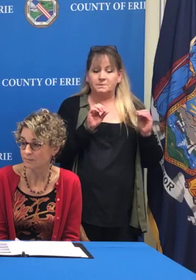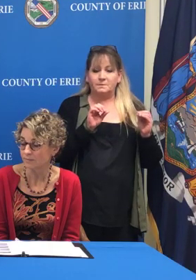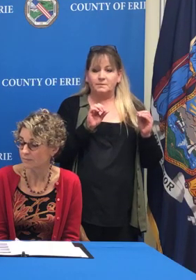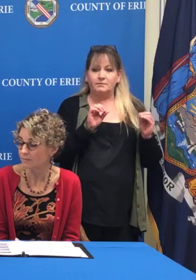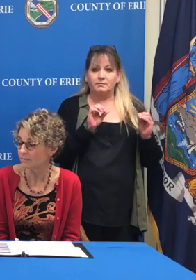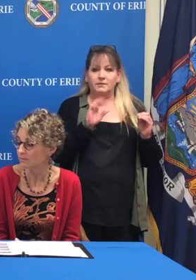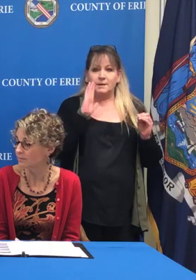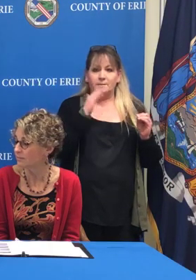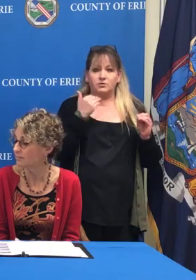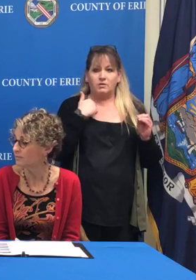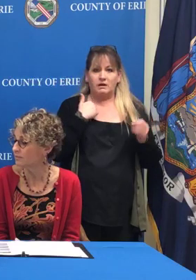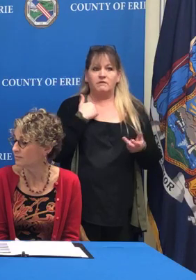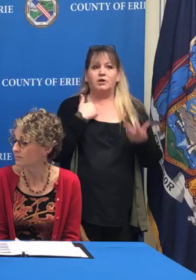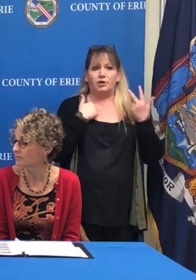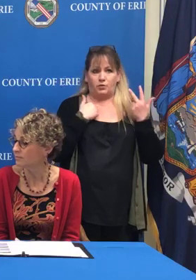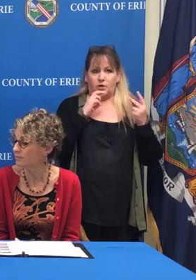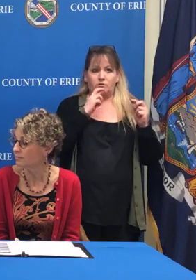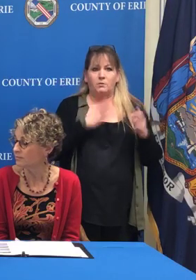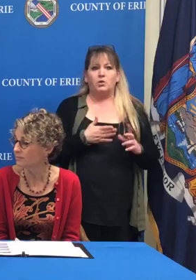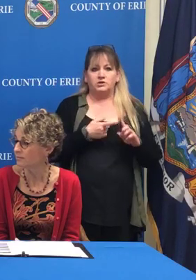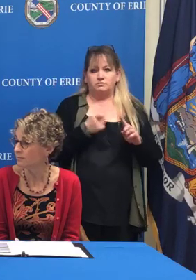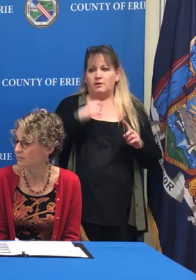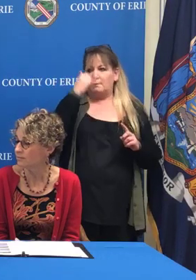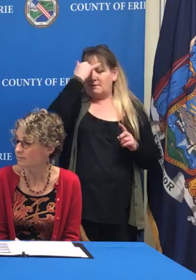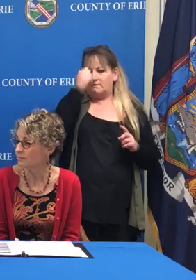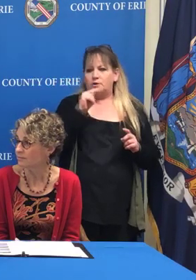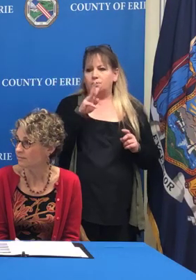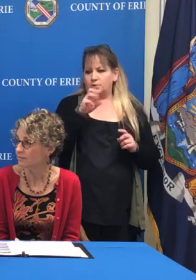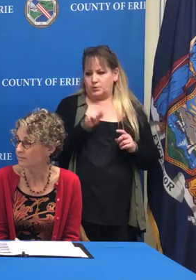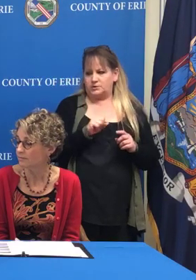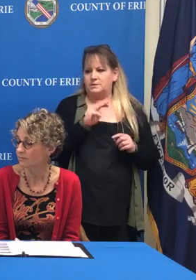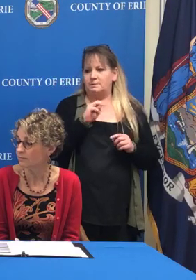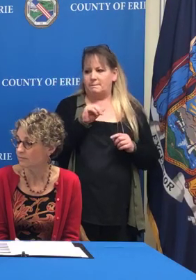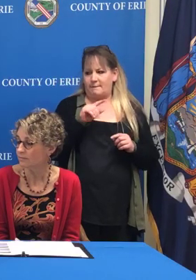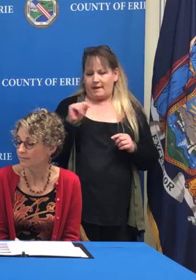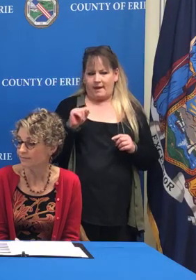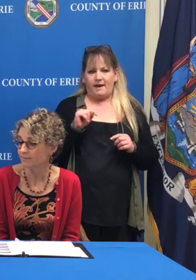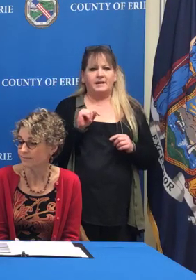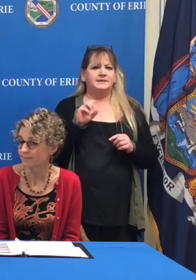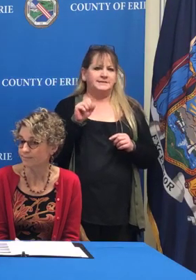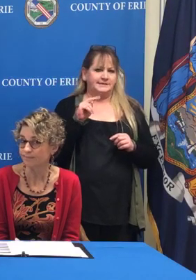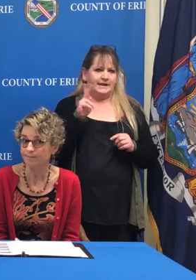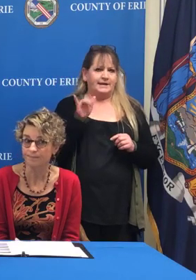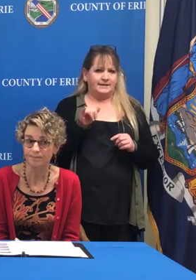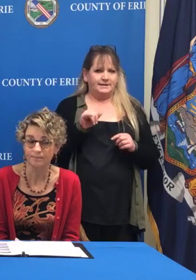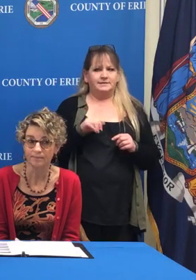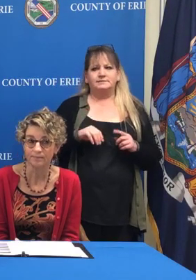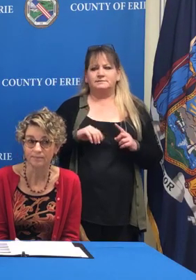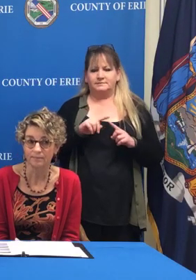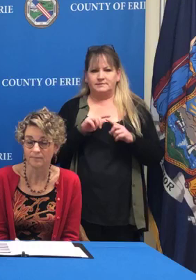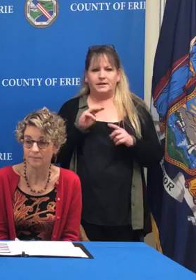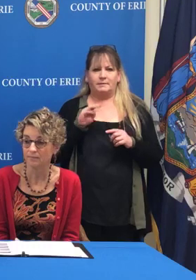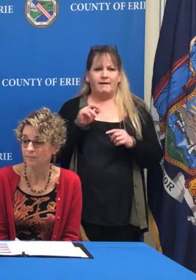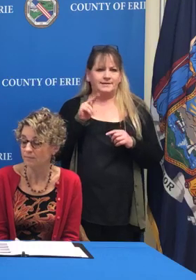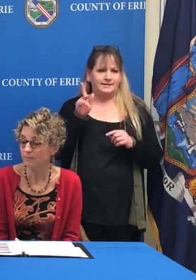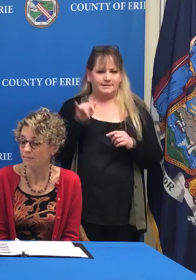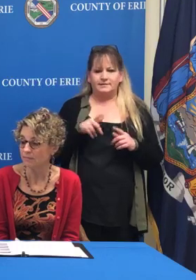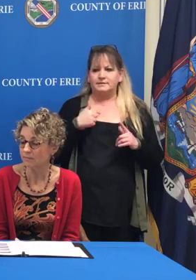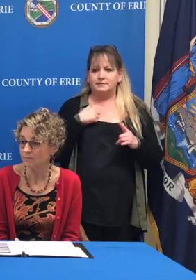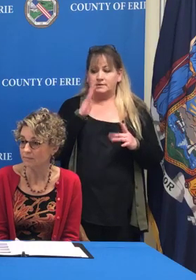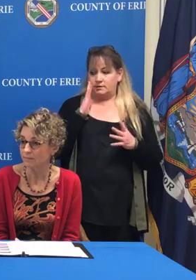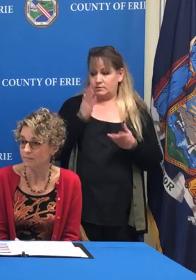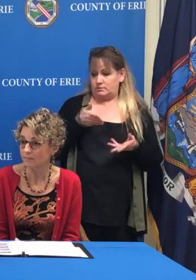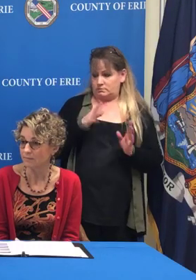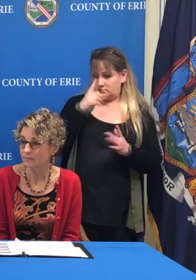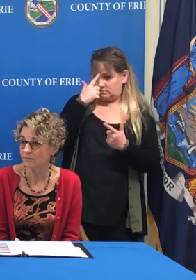We appear to have 3 reporters from the Buffalo News, Matt Spina, Sandy Tan, and Maki Becker. So to the Buffalo News, I'll let you guys decide who's going